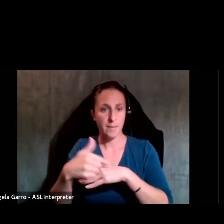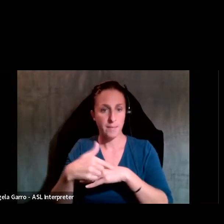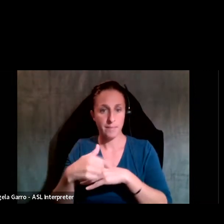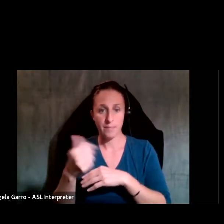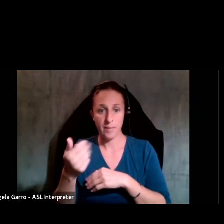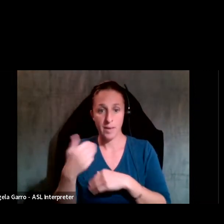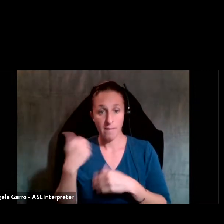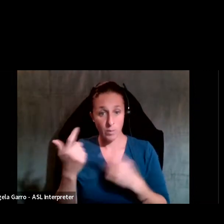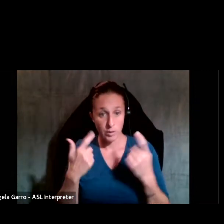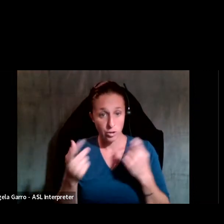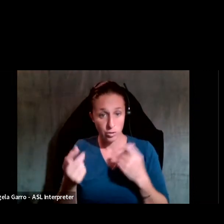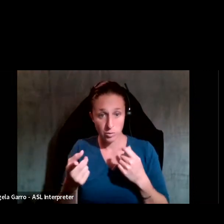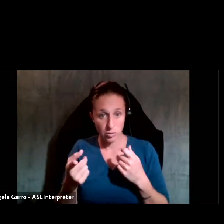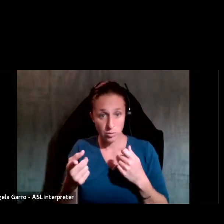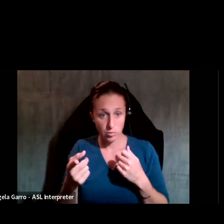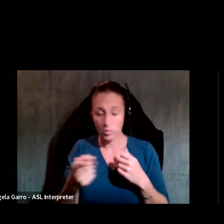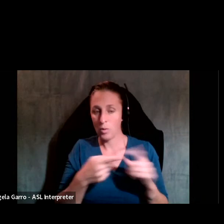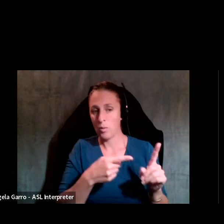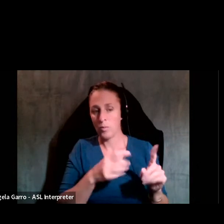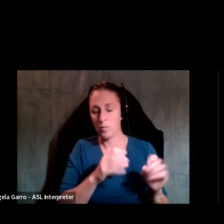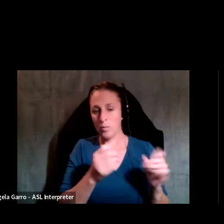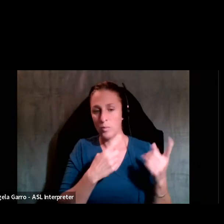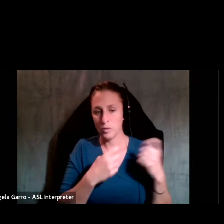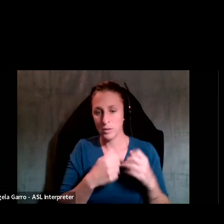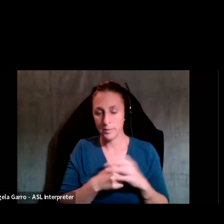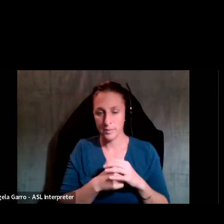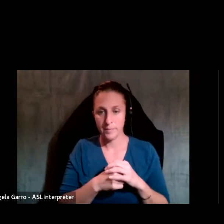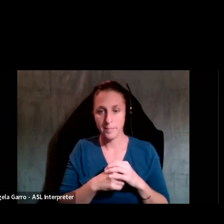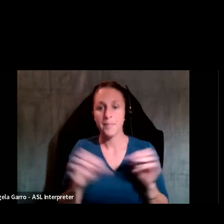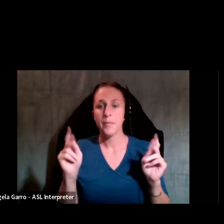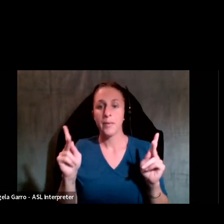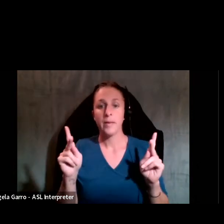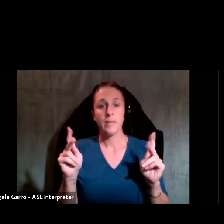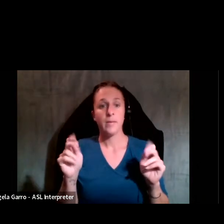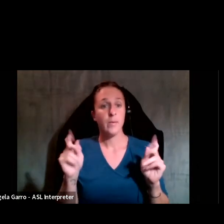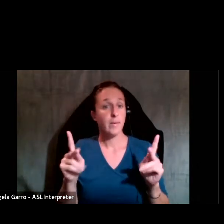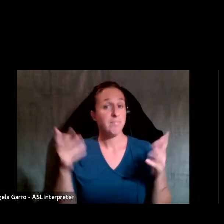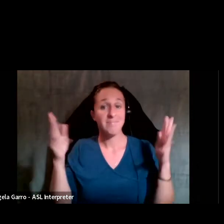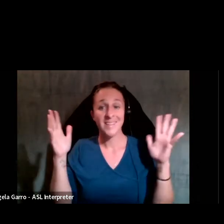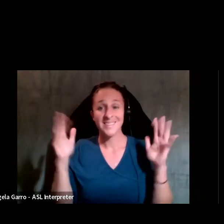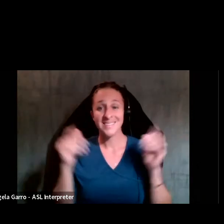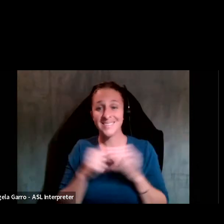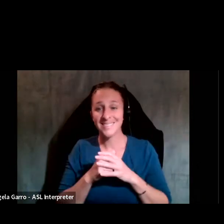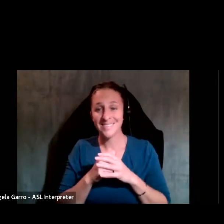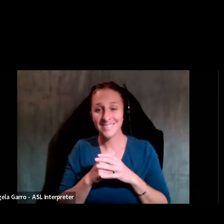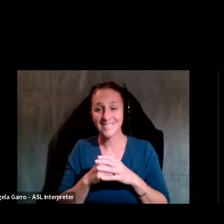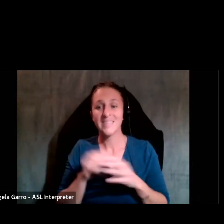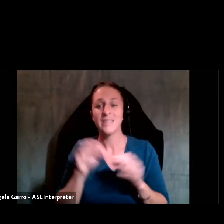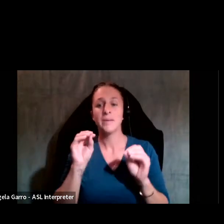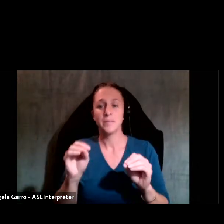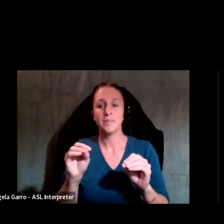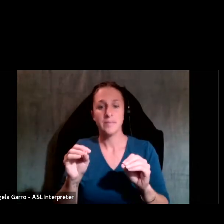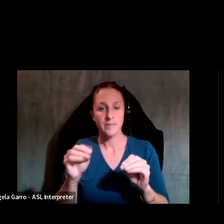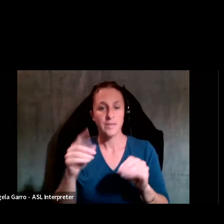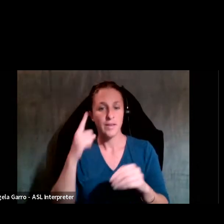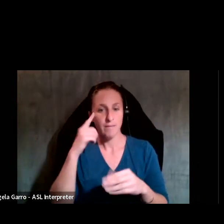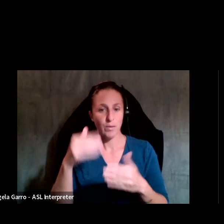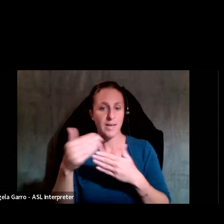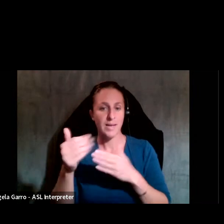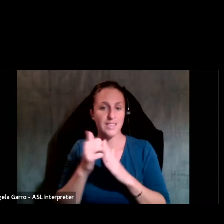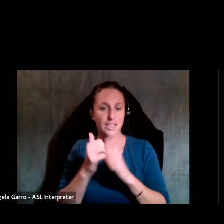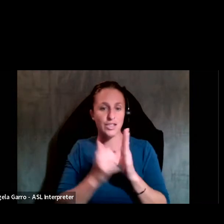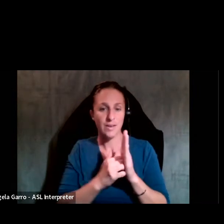question? No, they didn't have a questions. Okay. All right. So that's it. All right. We'll put it on consent for next agenda item.